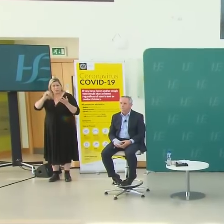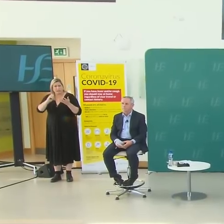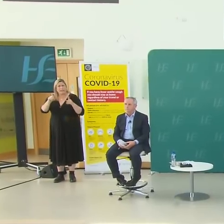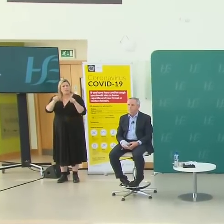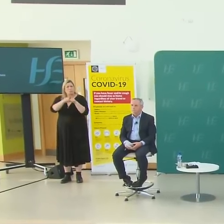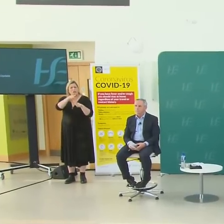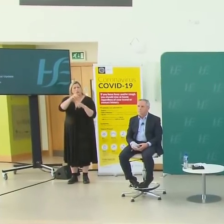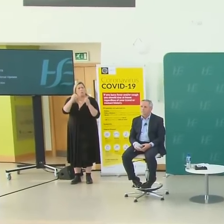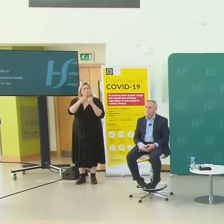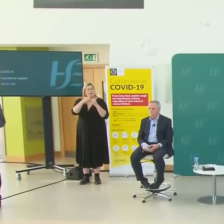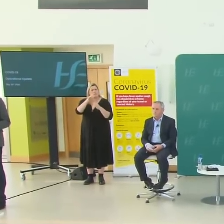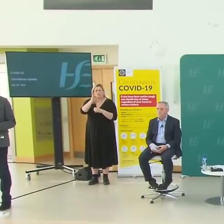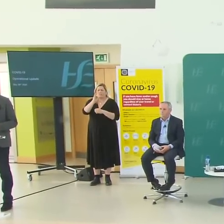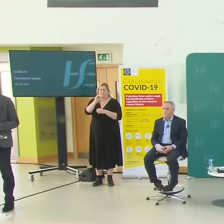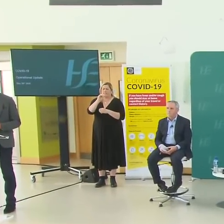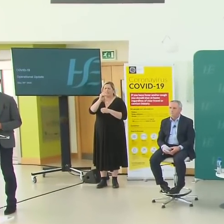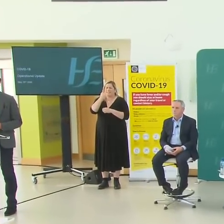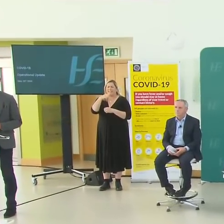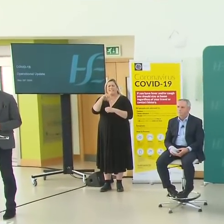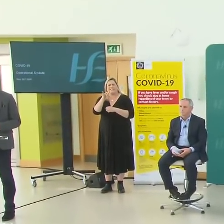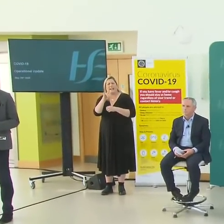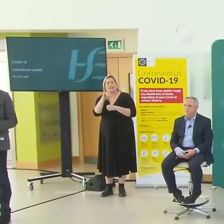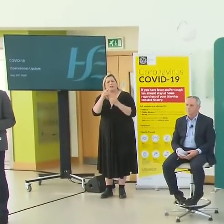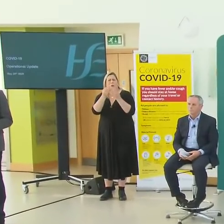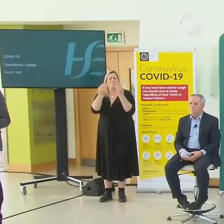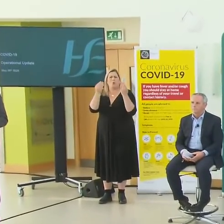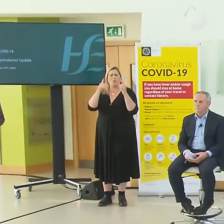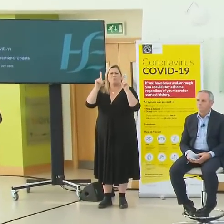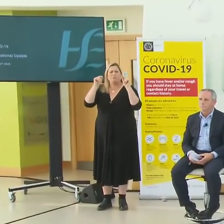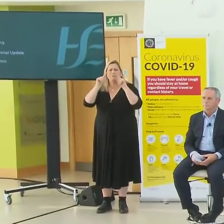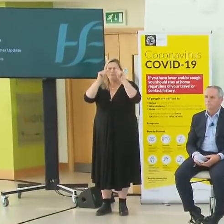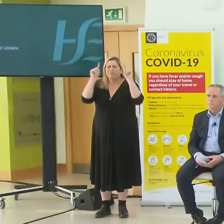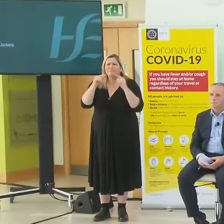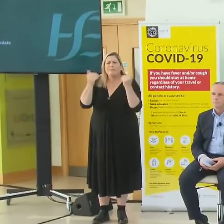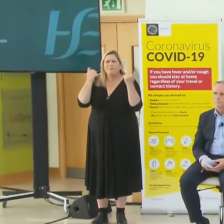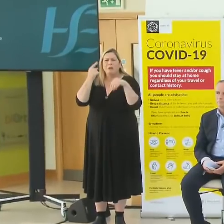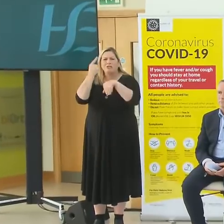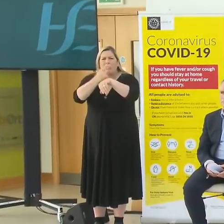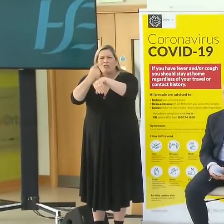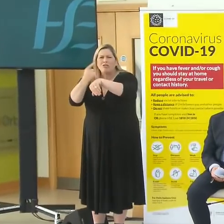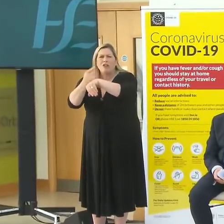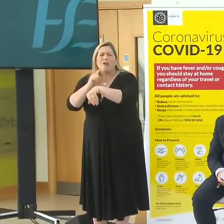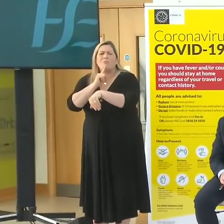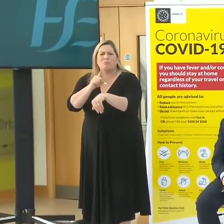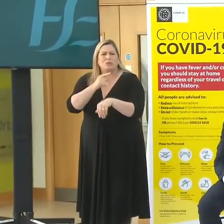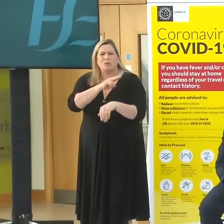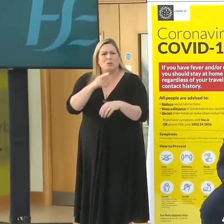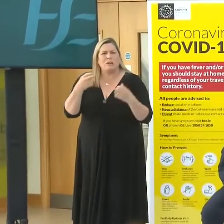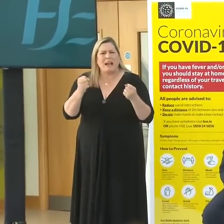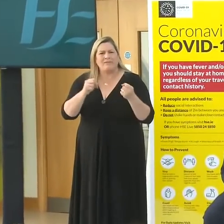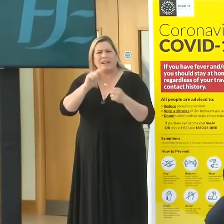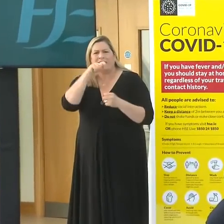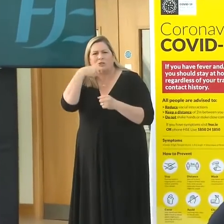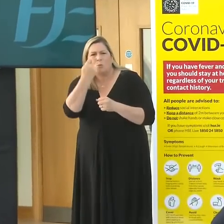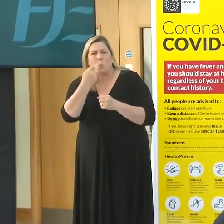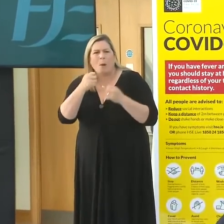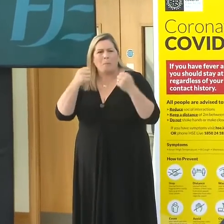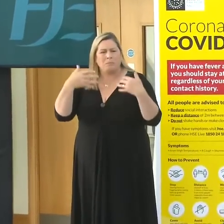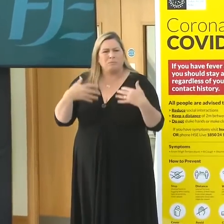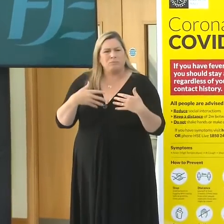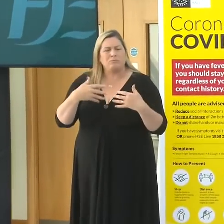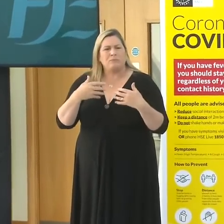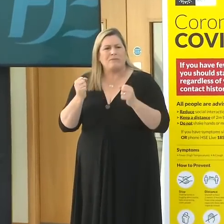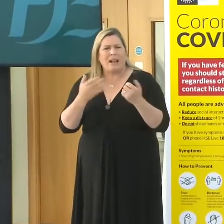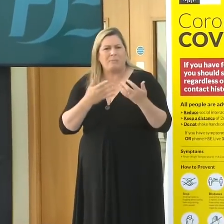you'd have some results publicly available, but you wouldn't have the turnaround, the swab to test result perhaps available. Yeah, so just on the first